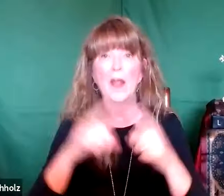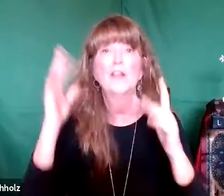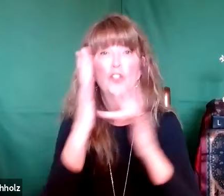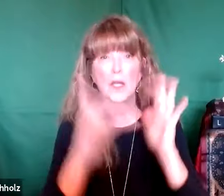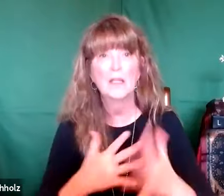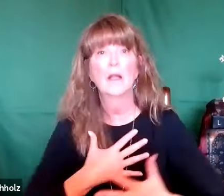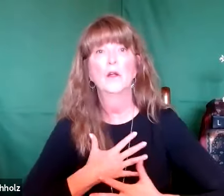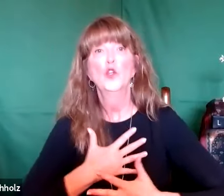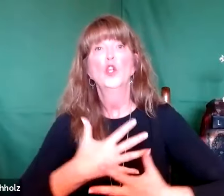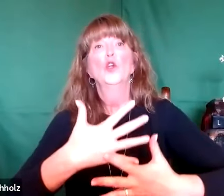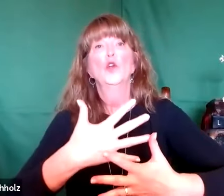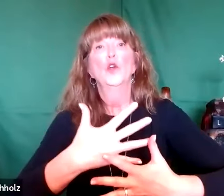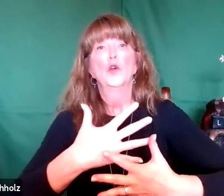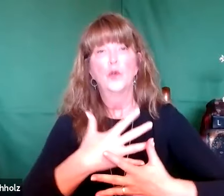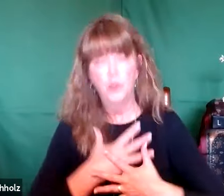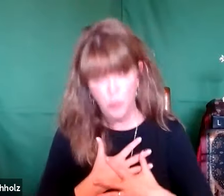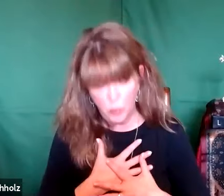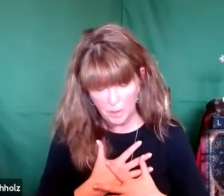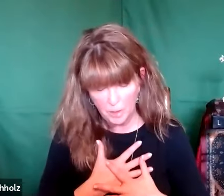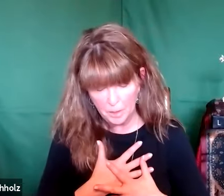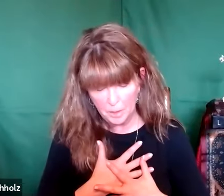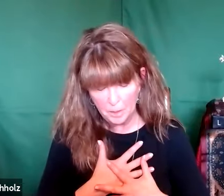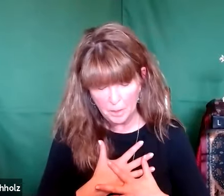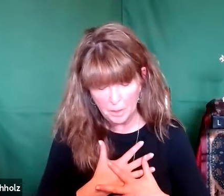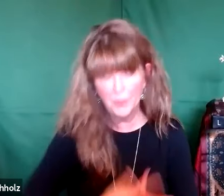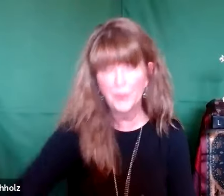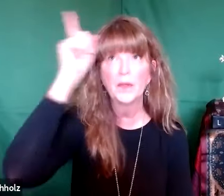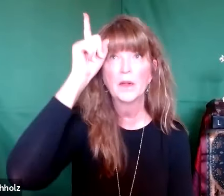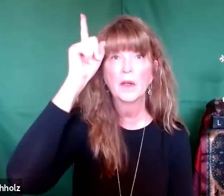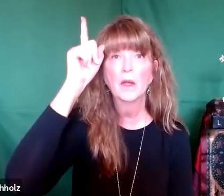tear that curtain. But when Jesus breathed his last,